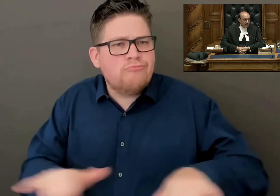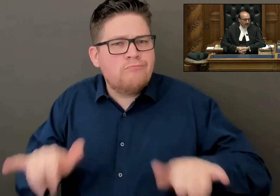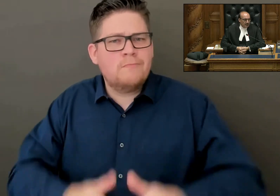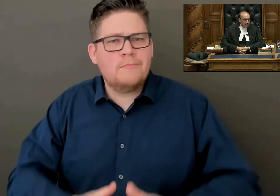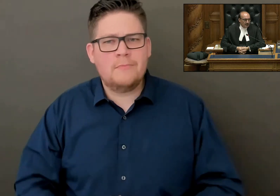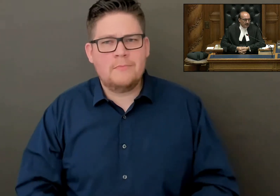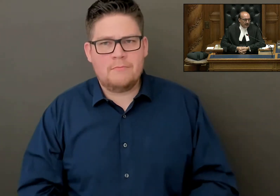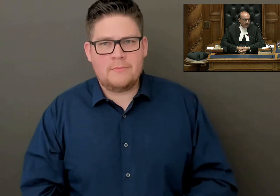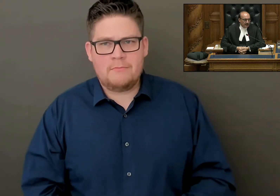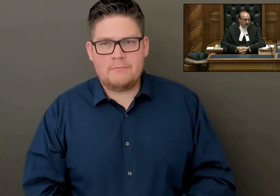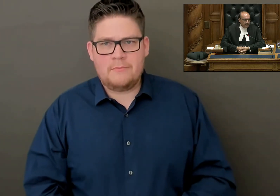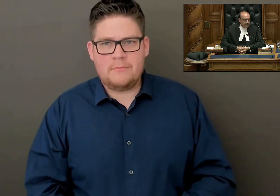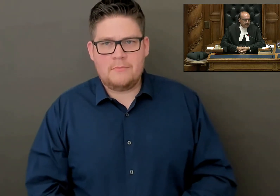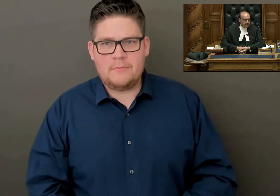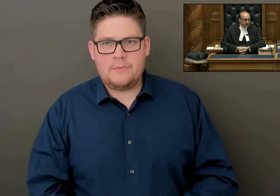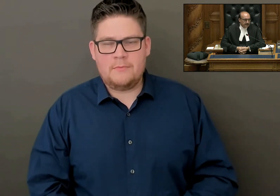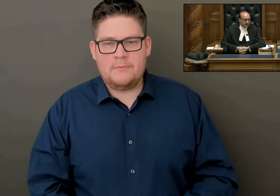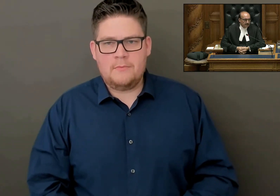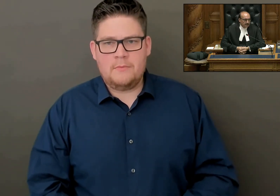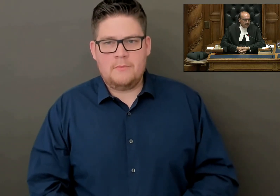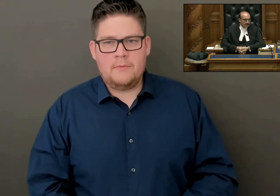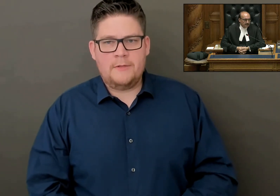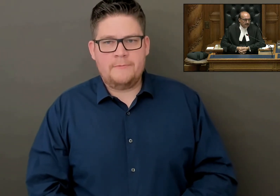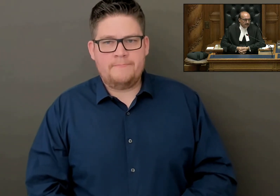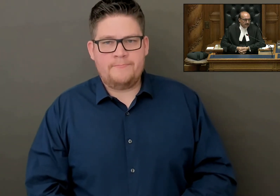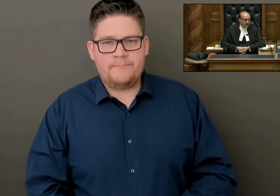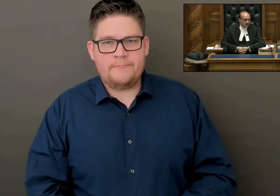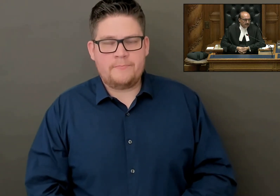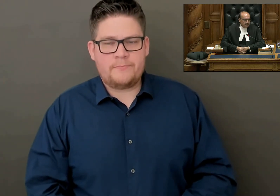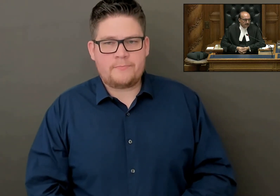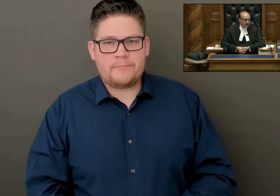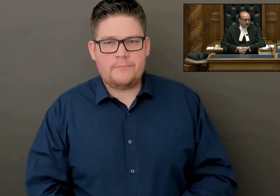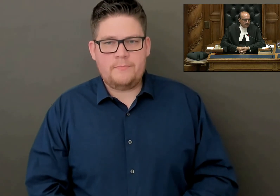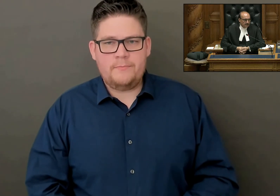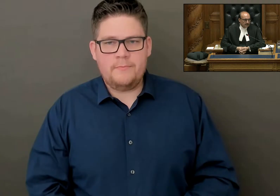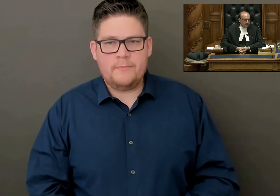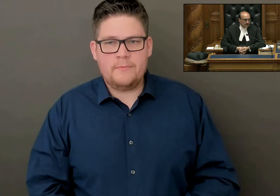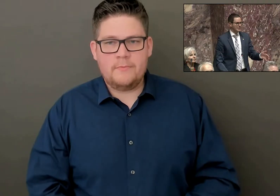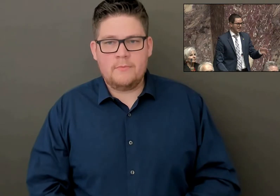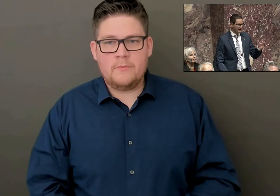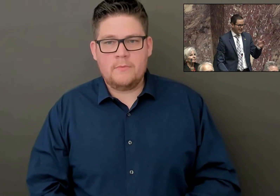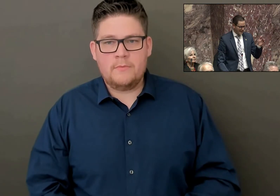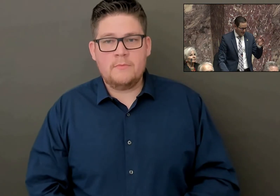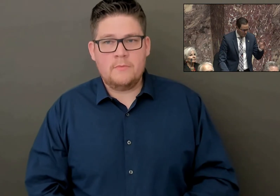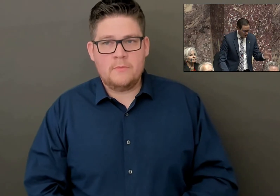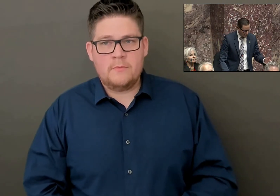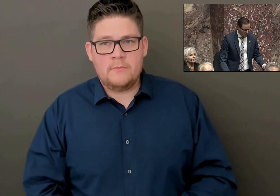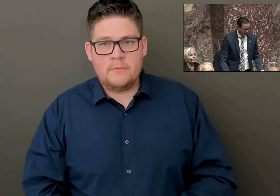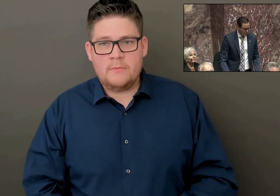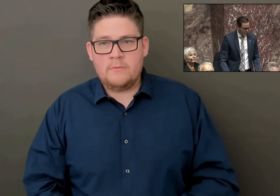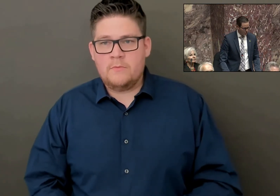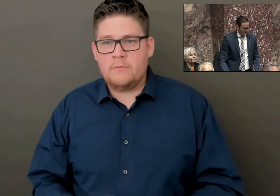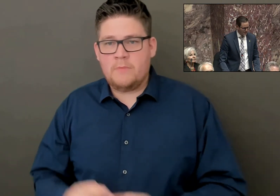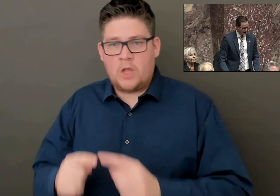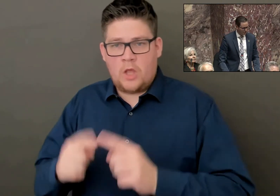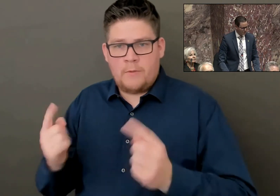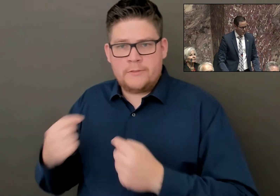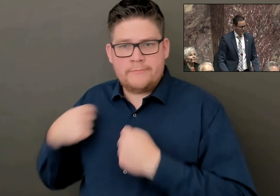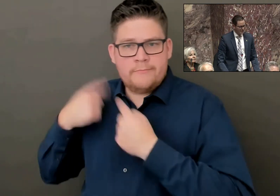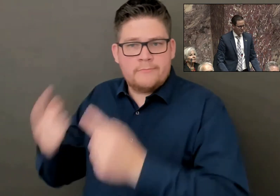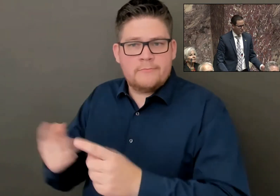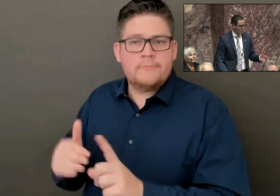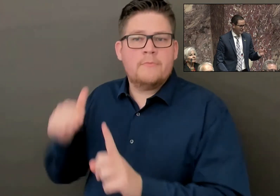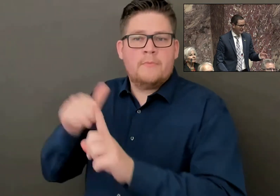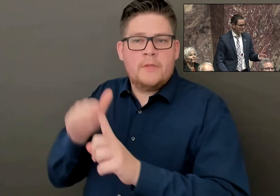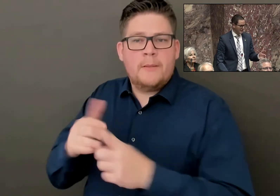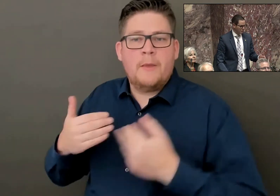Member for Prince George Mackenzie. Mr. Speaker, the opposition has been calling on the Minister of Labour to designate better essential service levels during